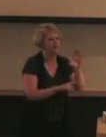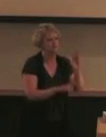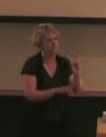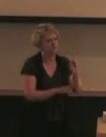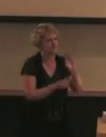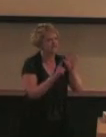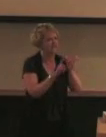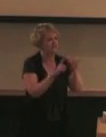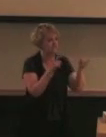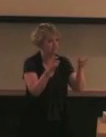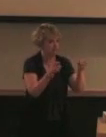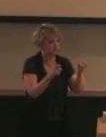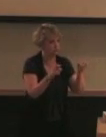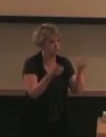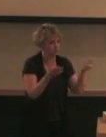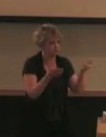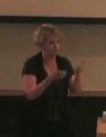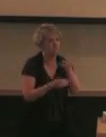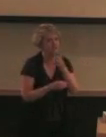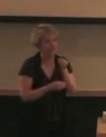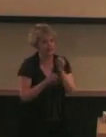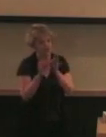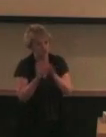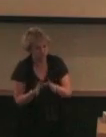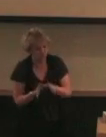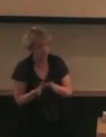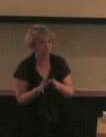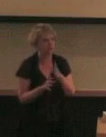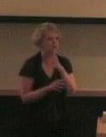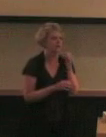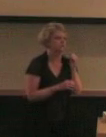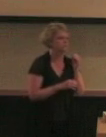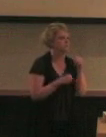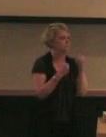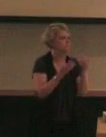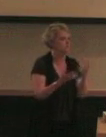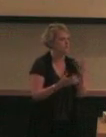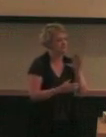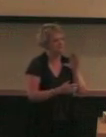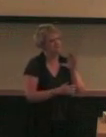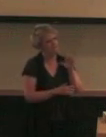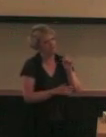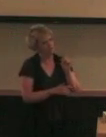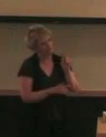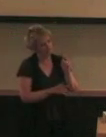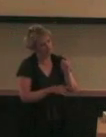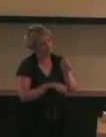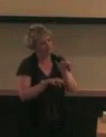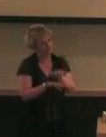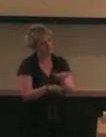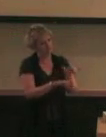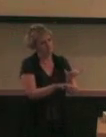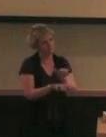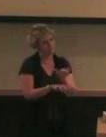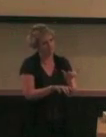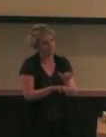services. They provide interpreters, for example. They also provide CART, which is communication